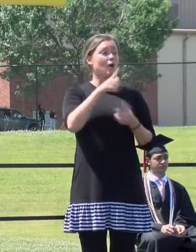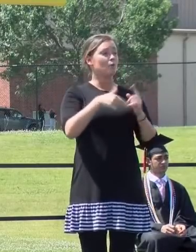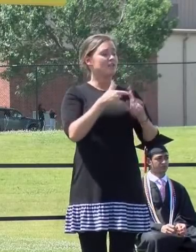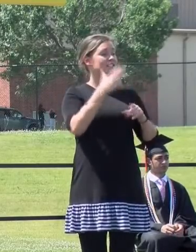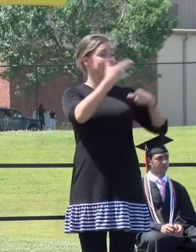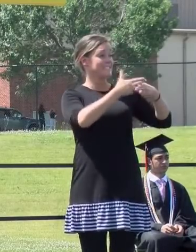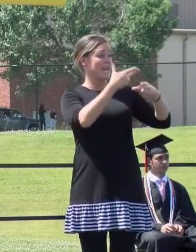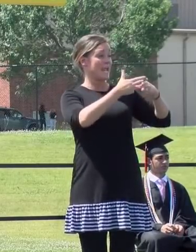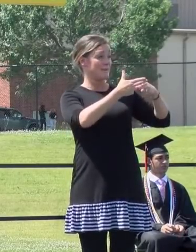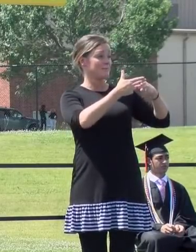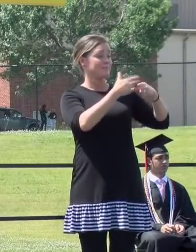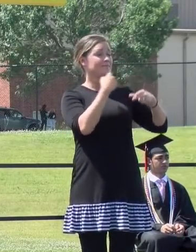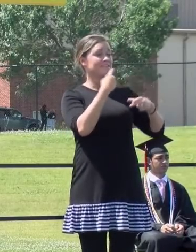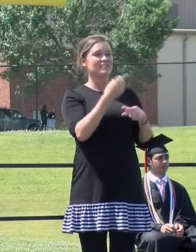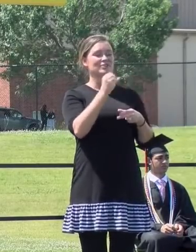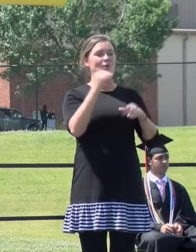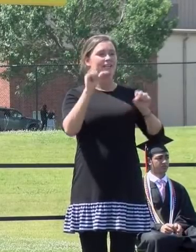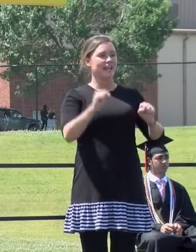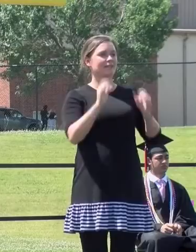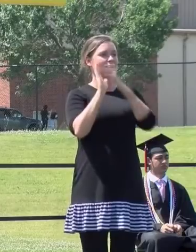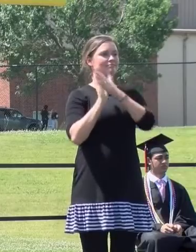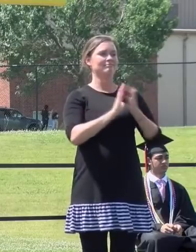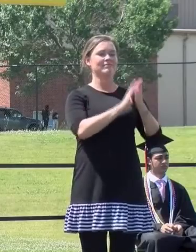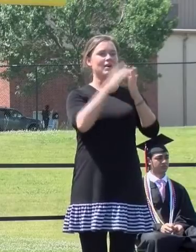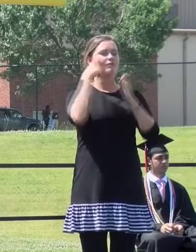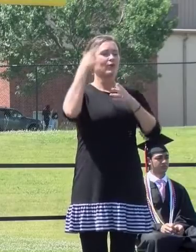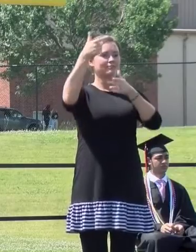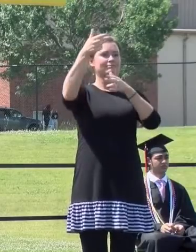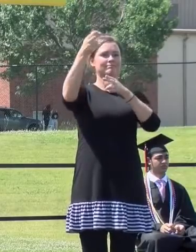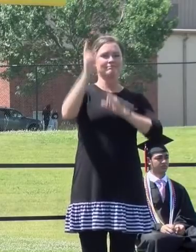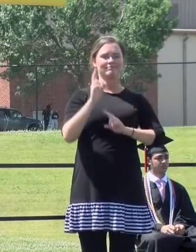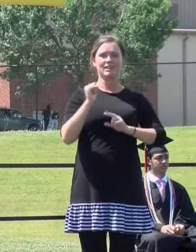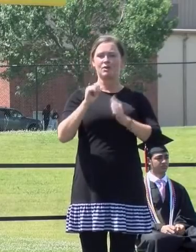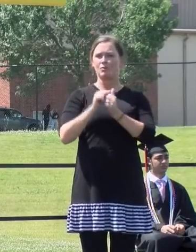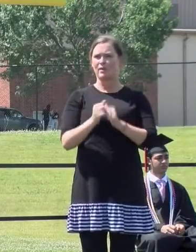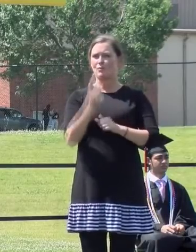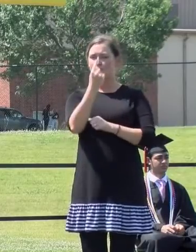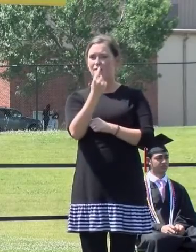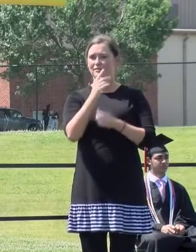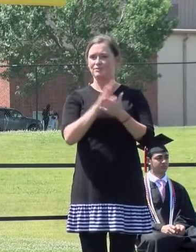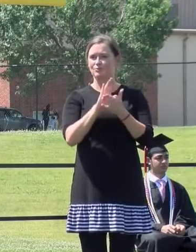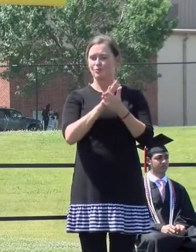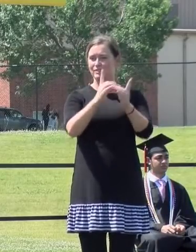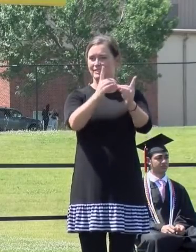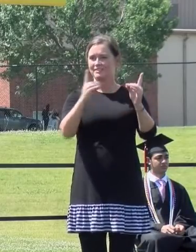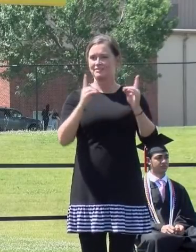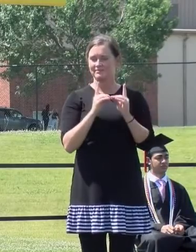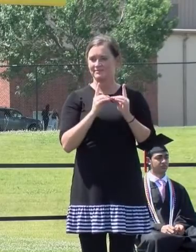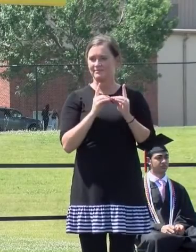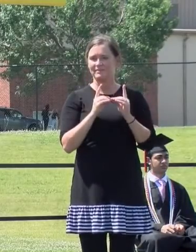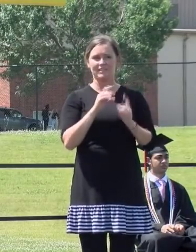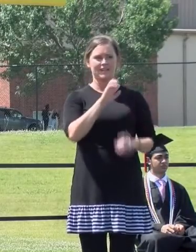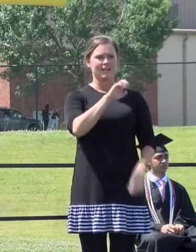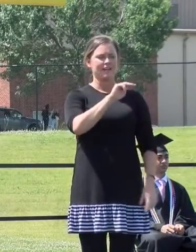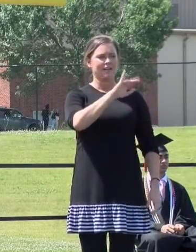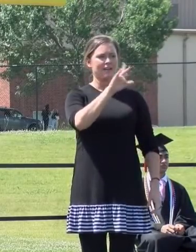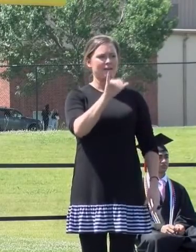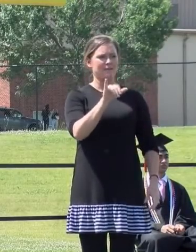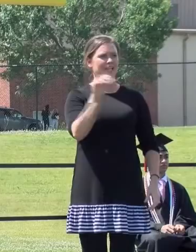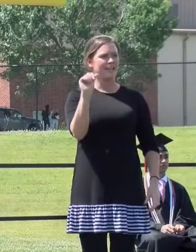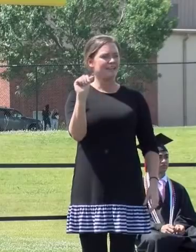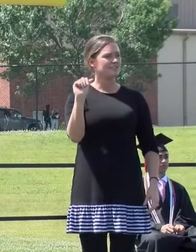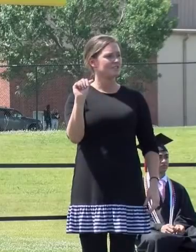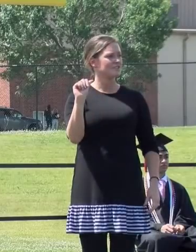are read so that we might applaud them for their loyalty and dedication to one school district. Emma